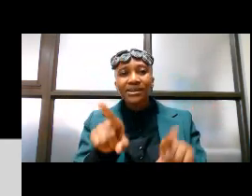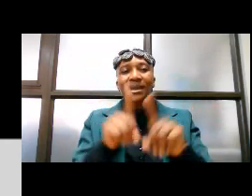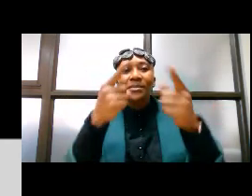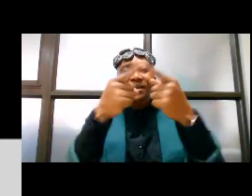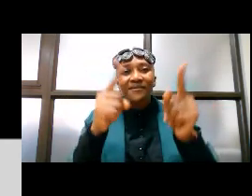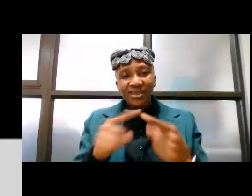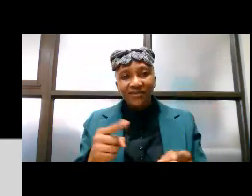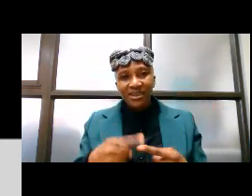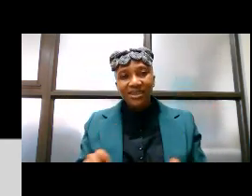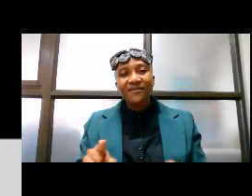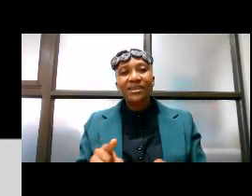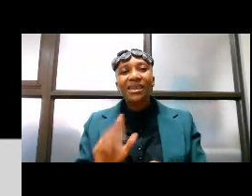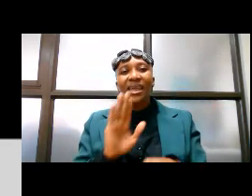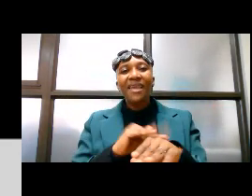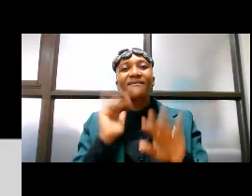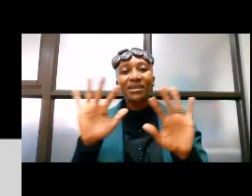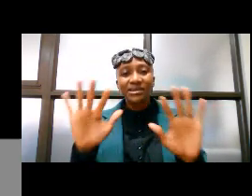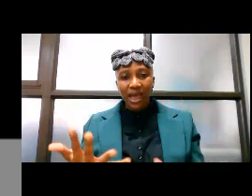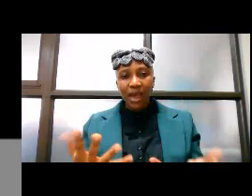your vision.